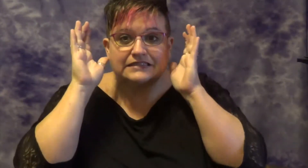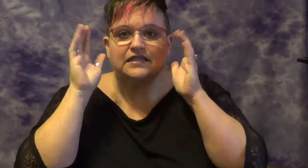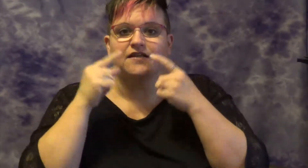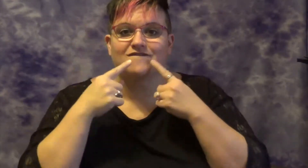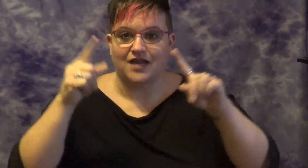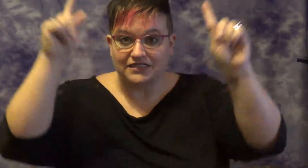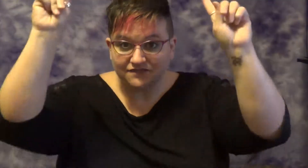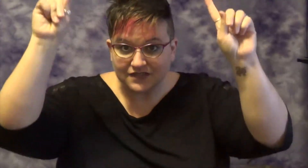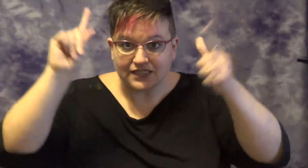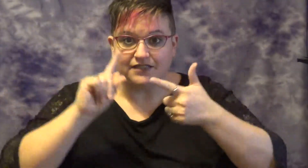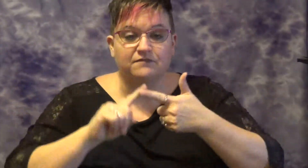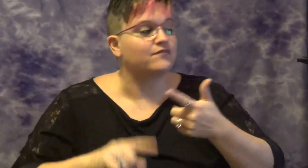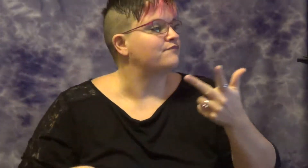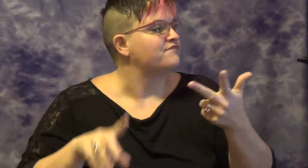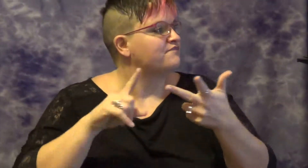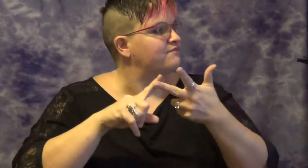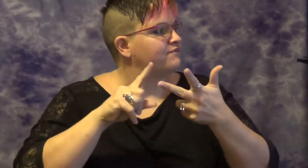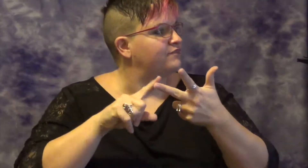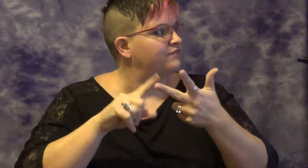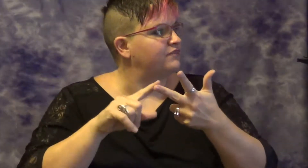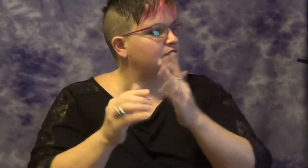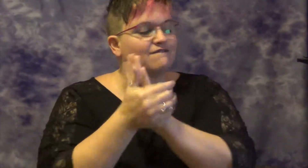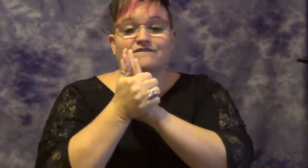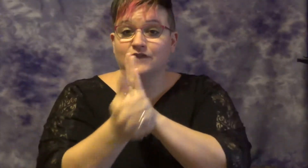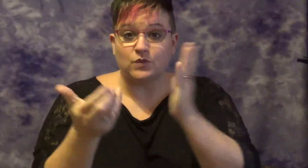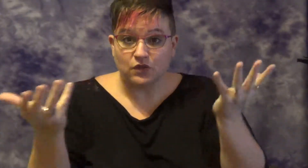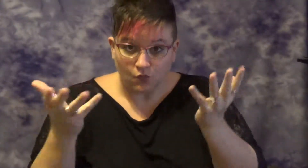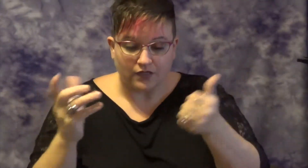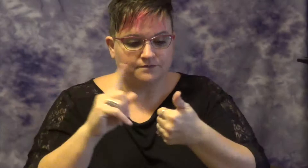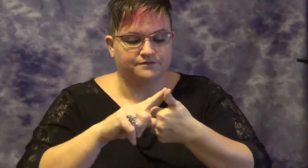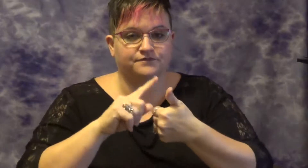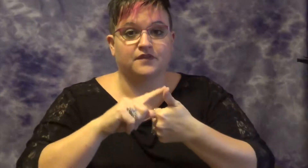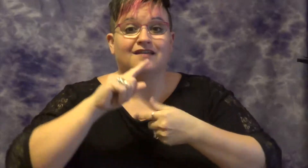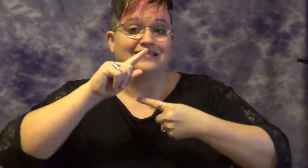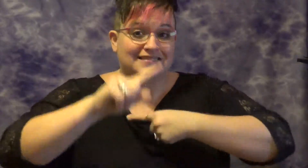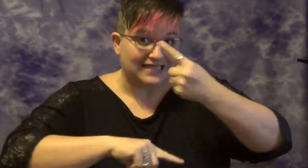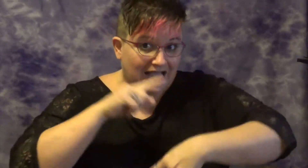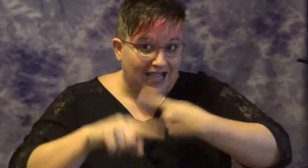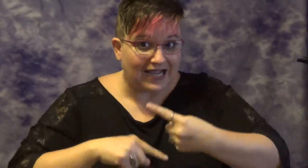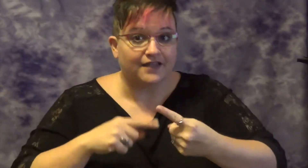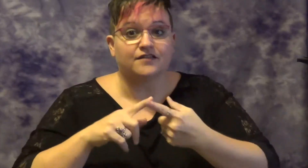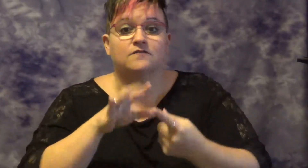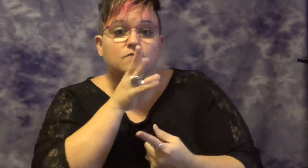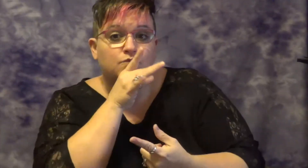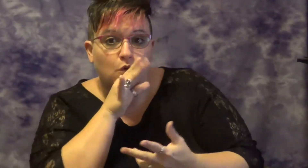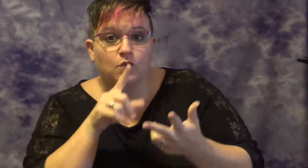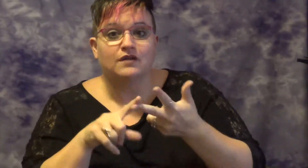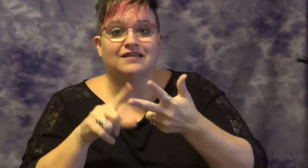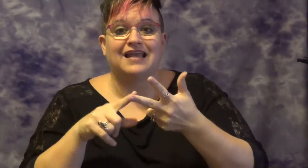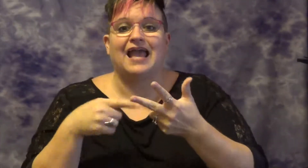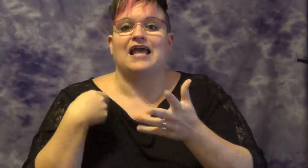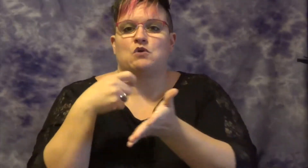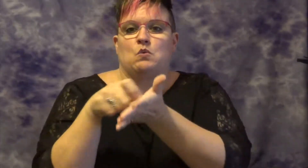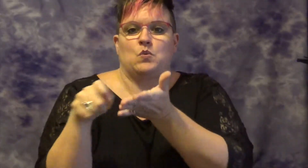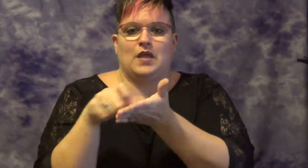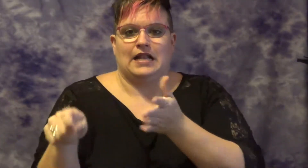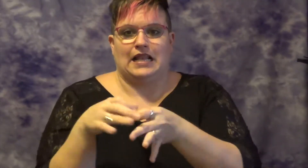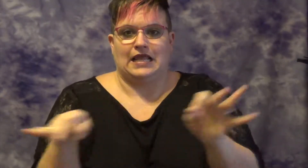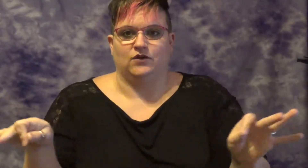You need to make sure while you're thinking analytically, you're listening effectively. Then you also need to have fluency in